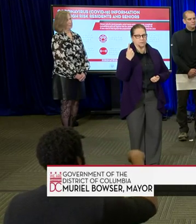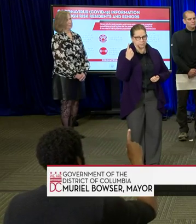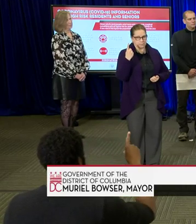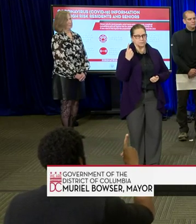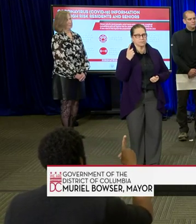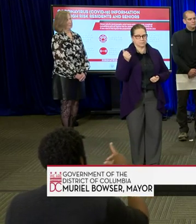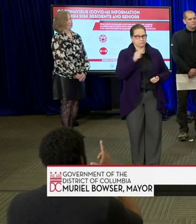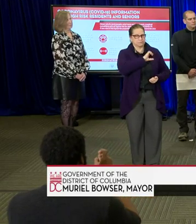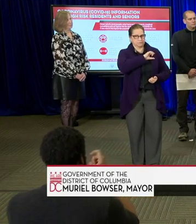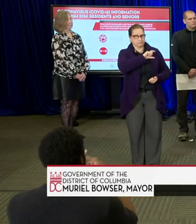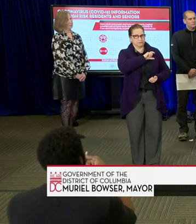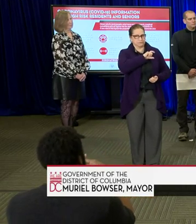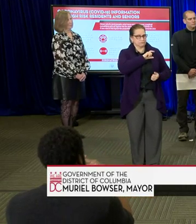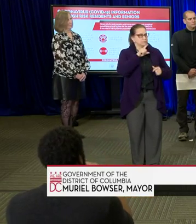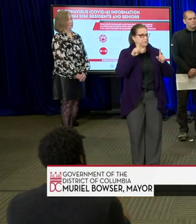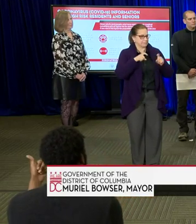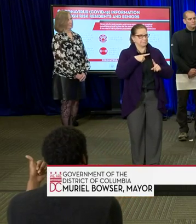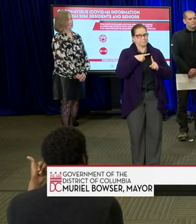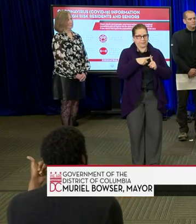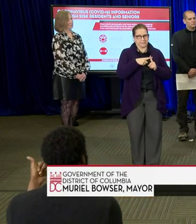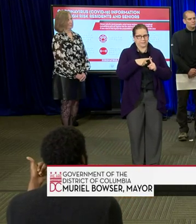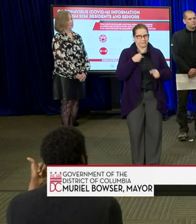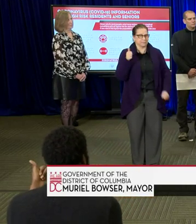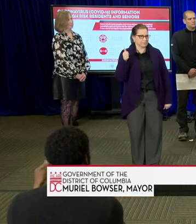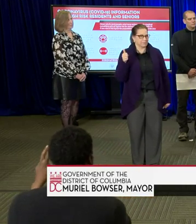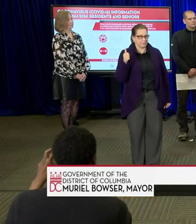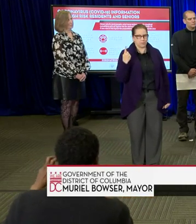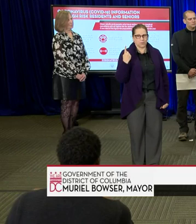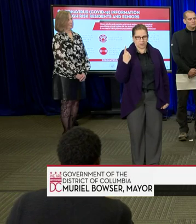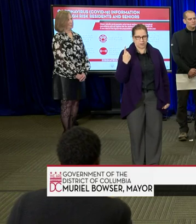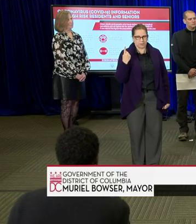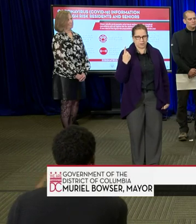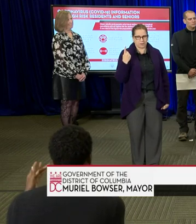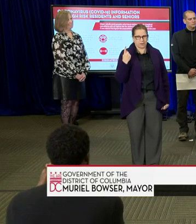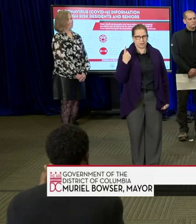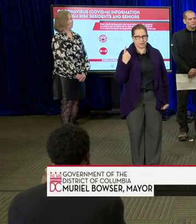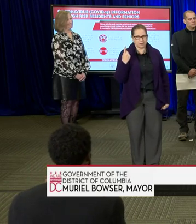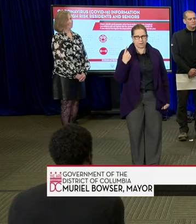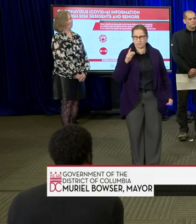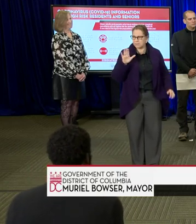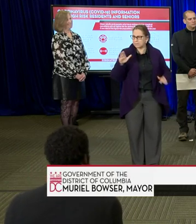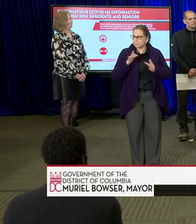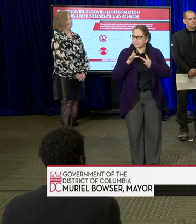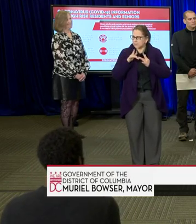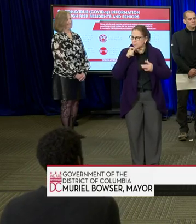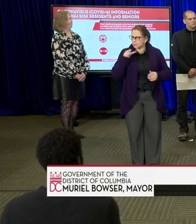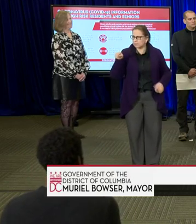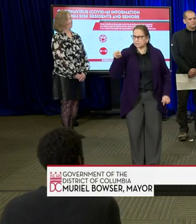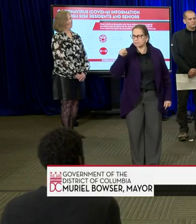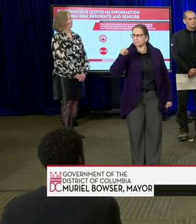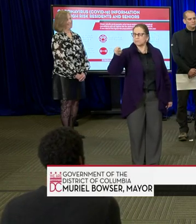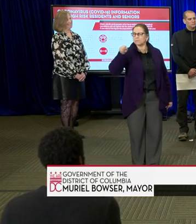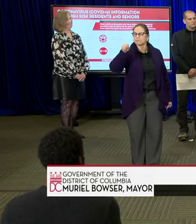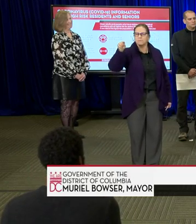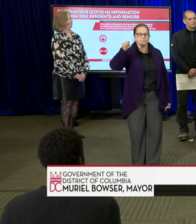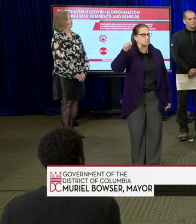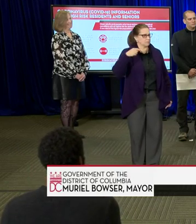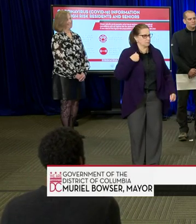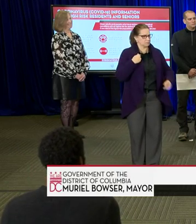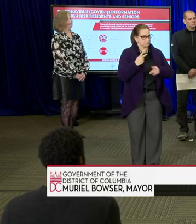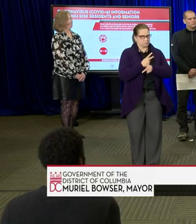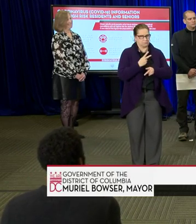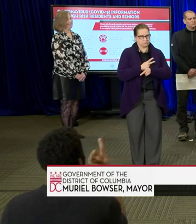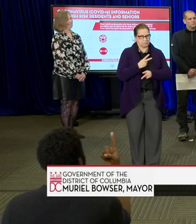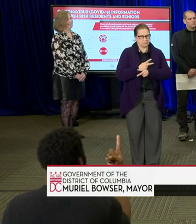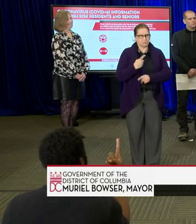and based on the analysis of contact as of this morning, there's one police officer who is